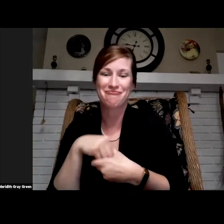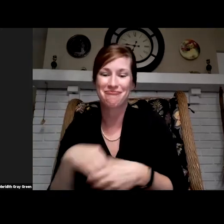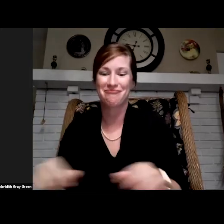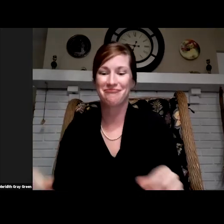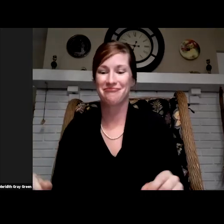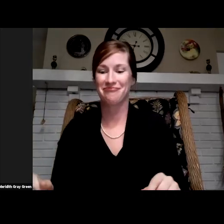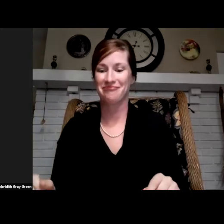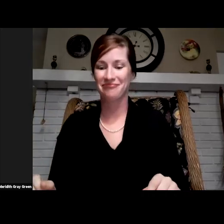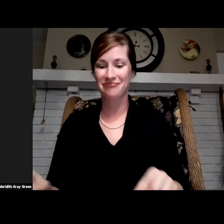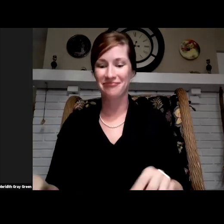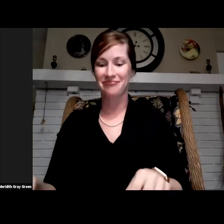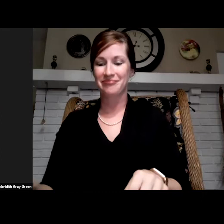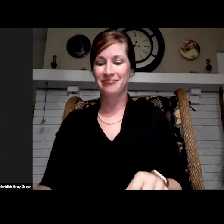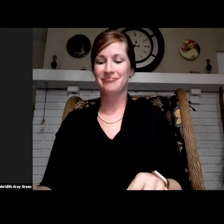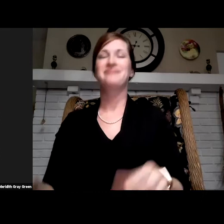inclusive.